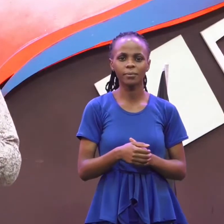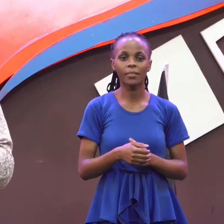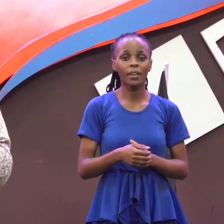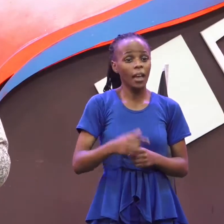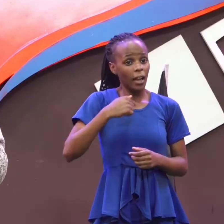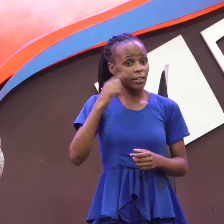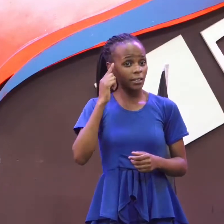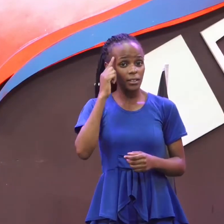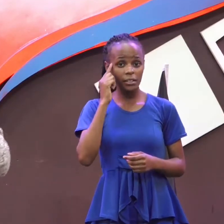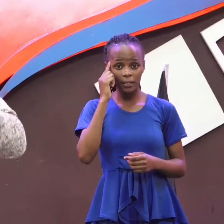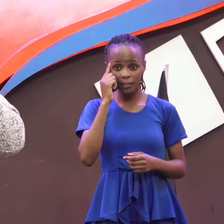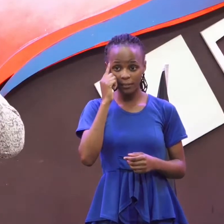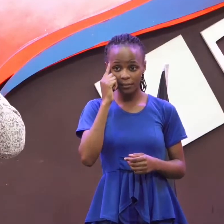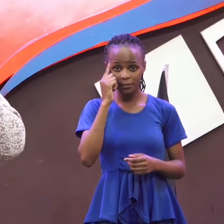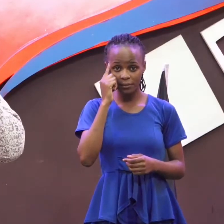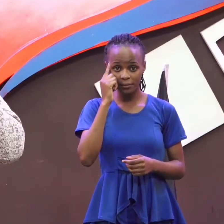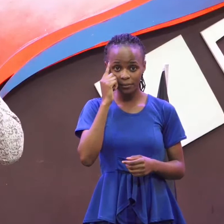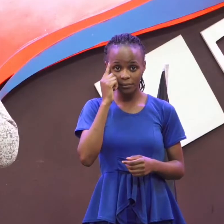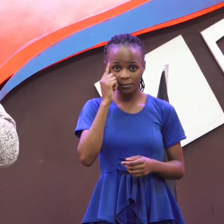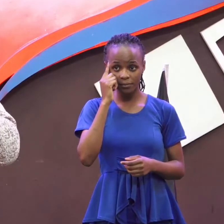I believe.